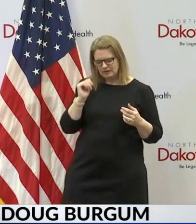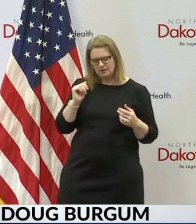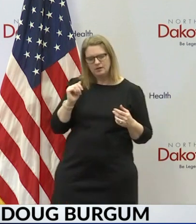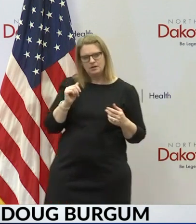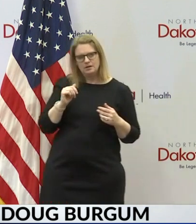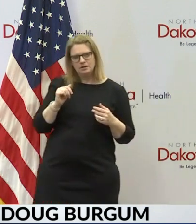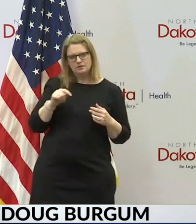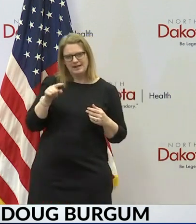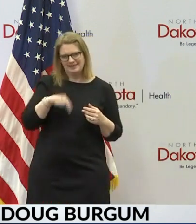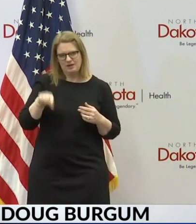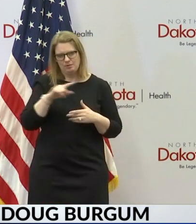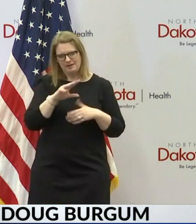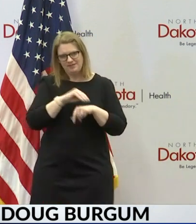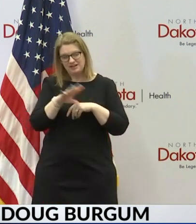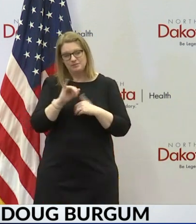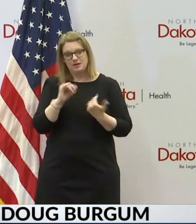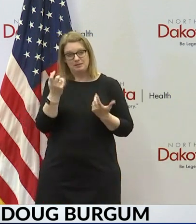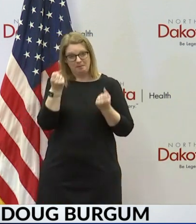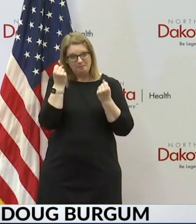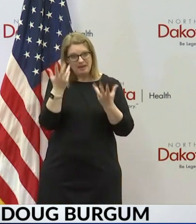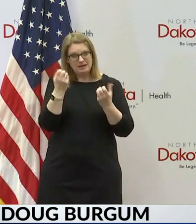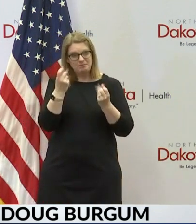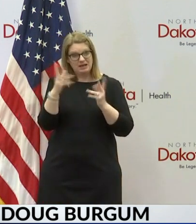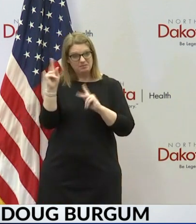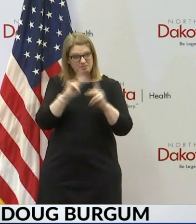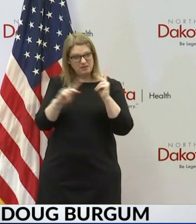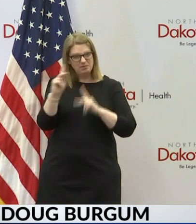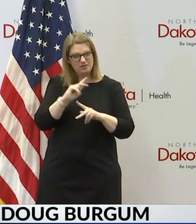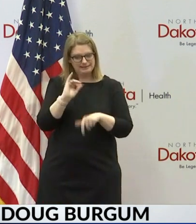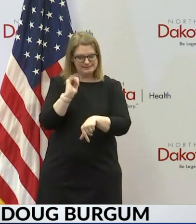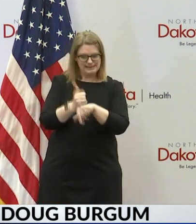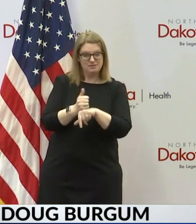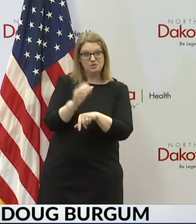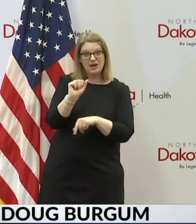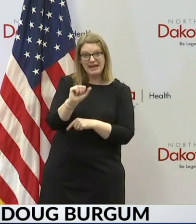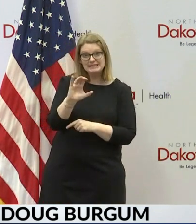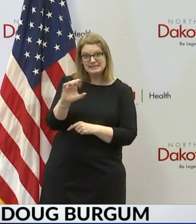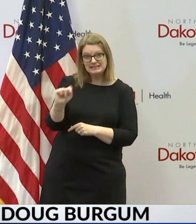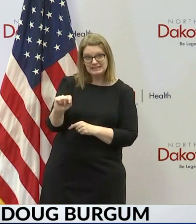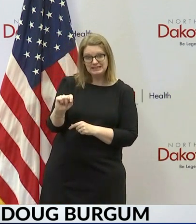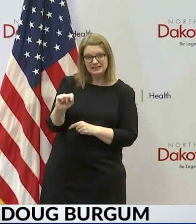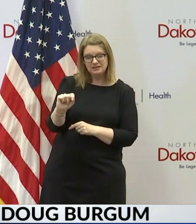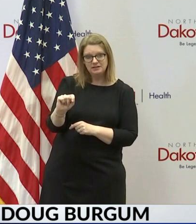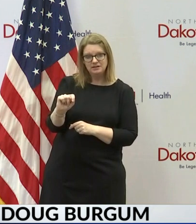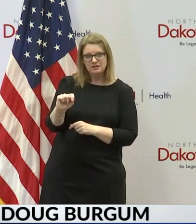would be affected by that, because hundreds and hundreds of people that had their ACT and other